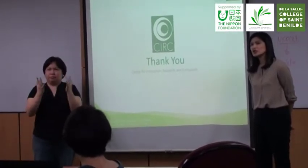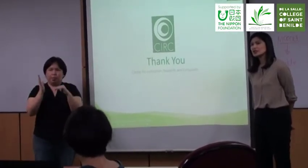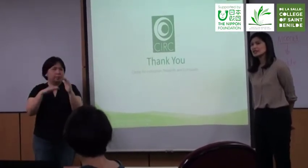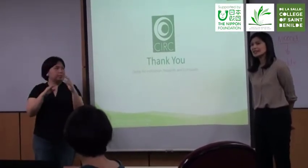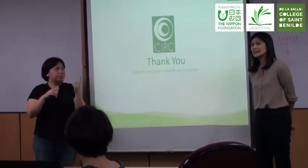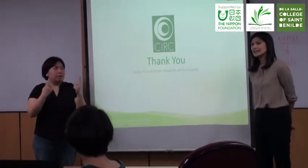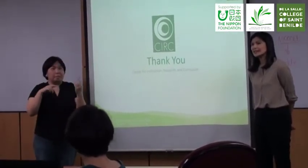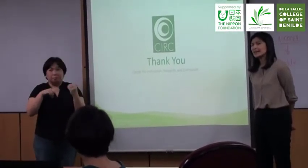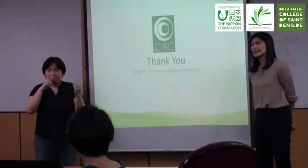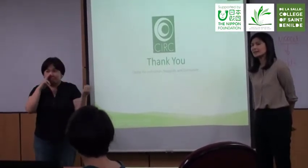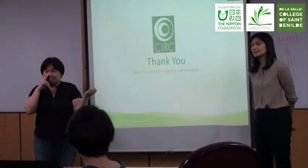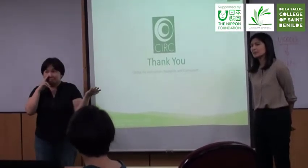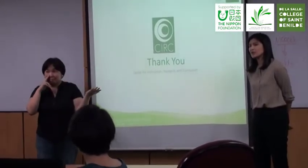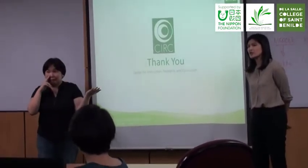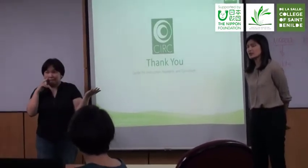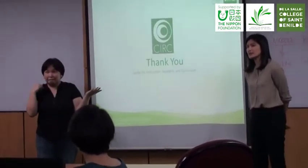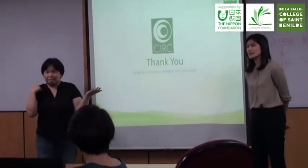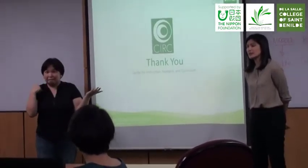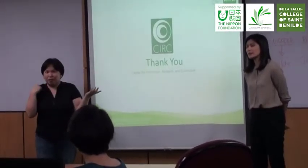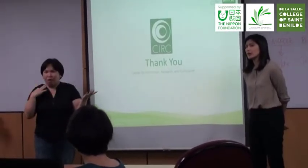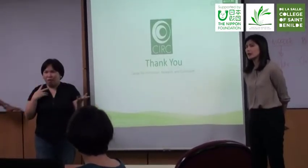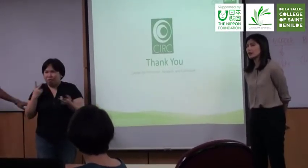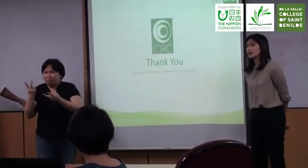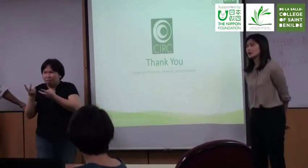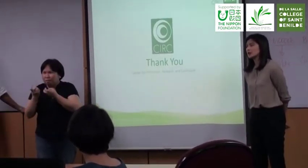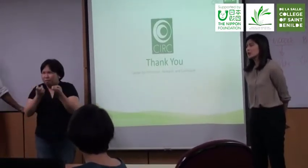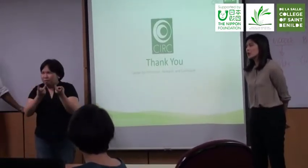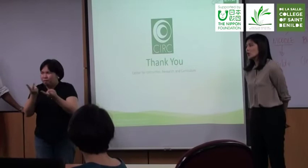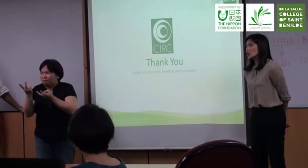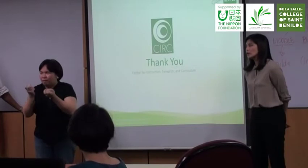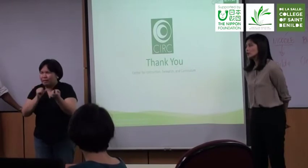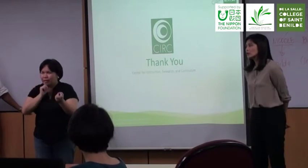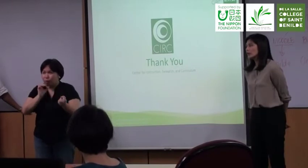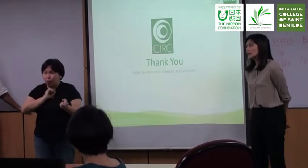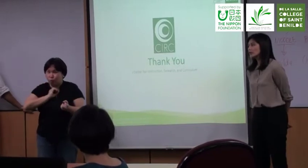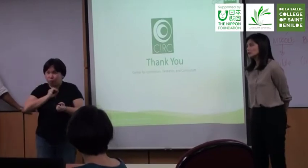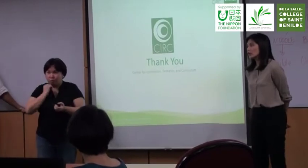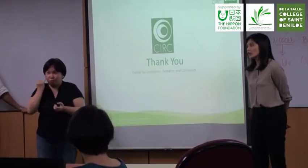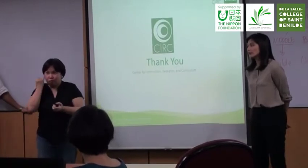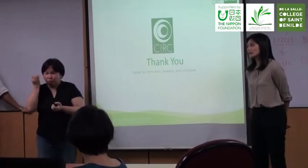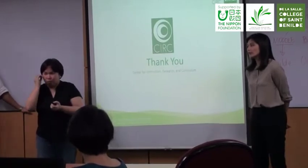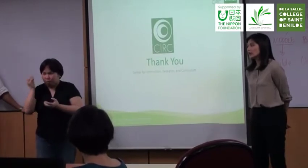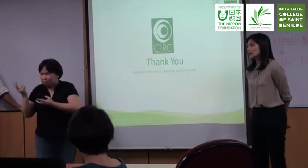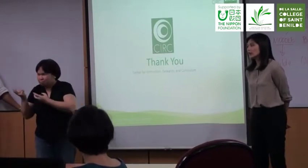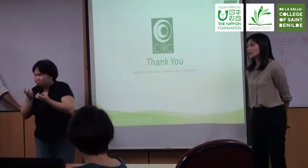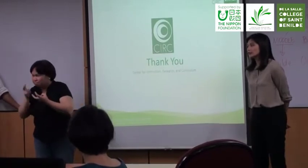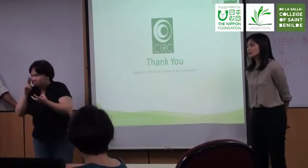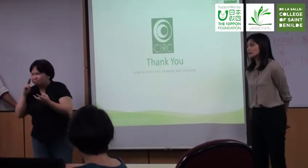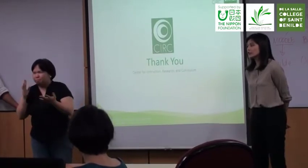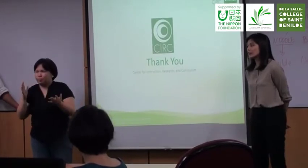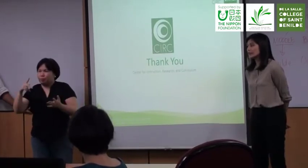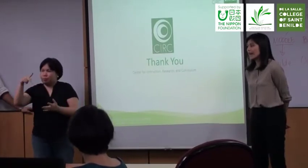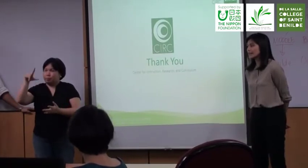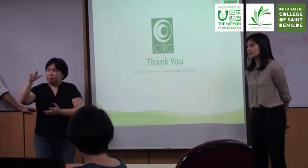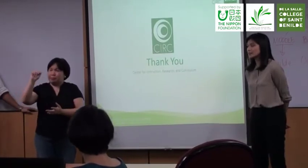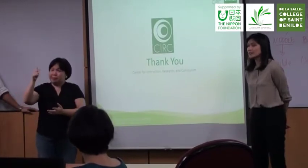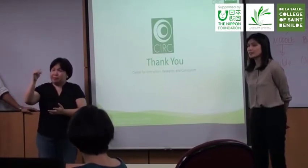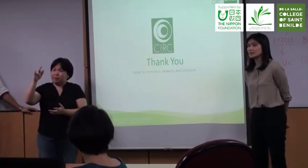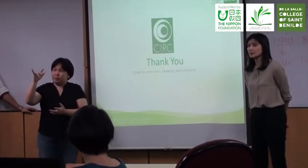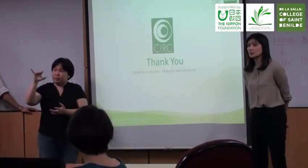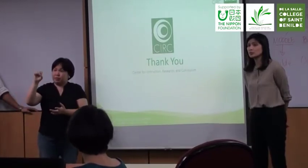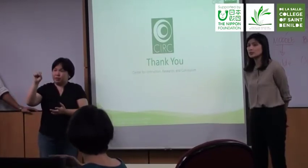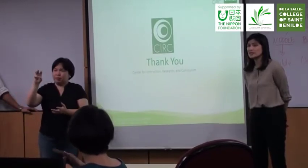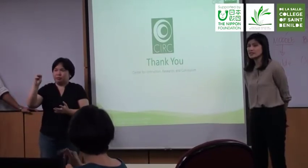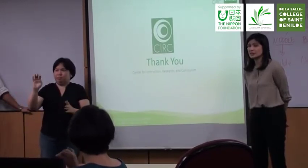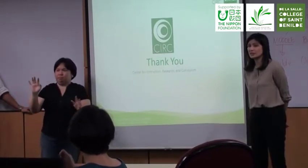But on cheating and plagiarism, we do a lot of, at the first day of class, we